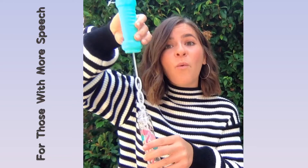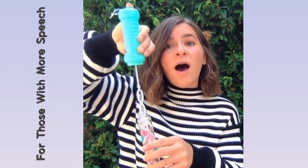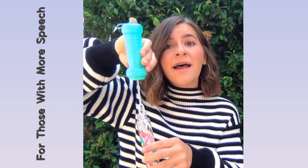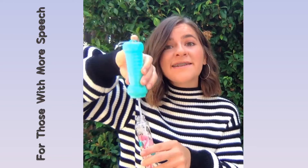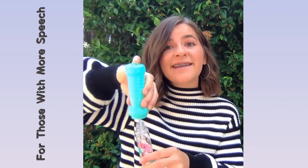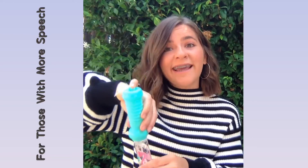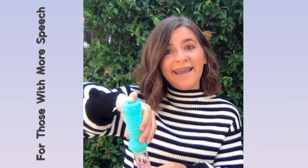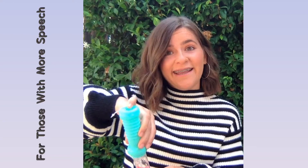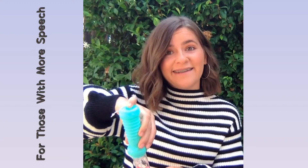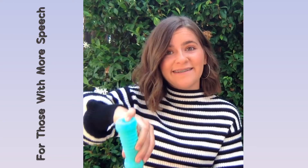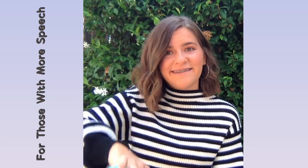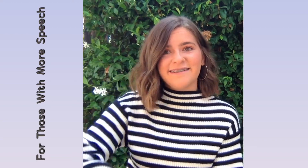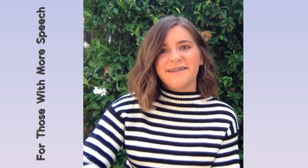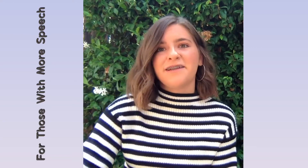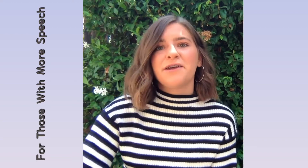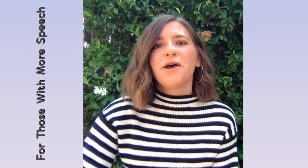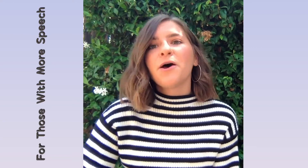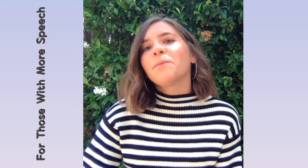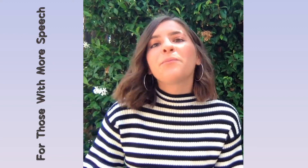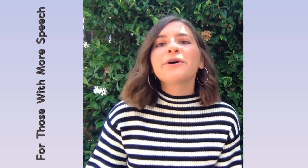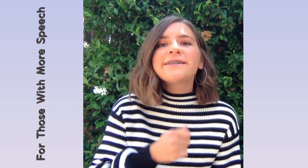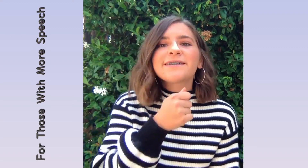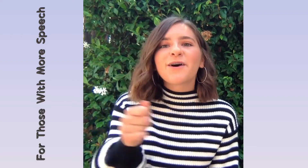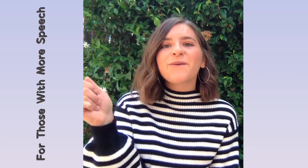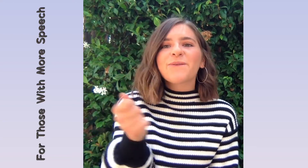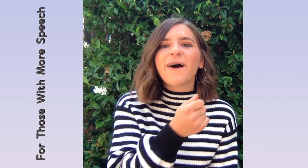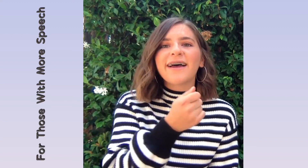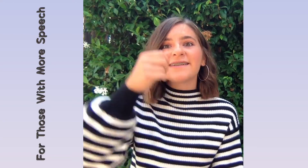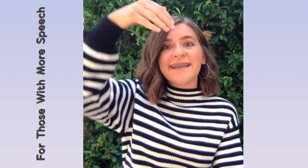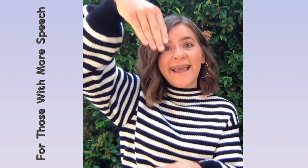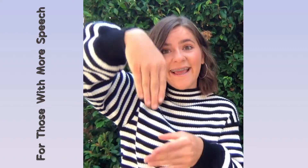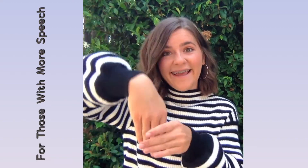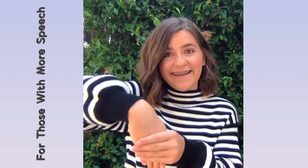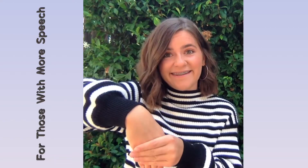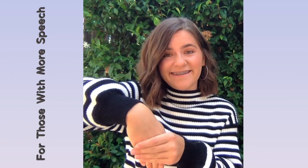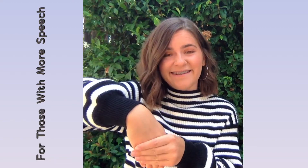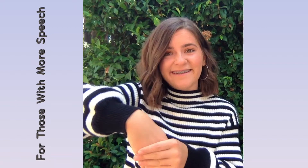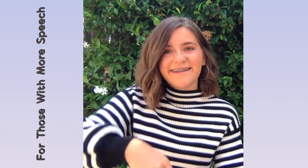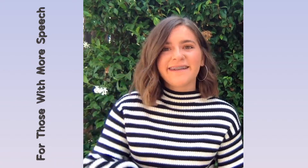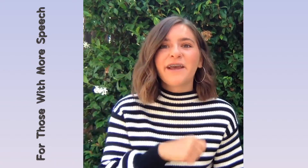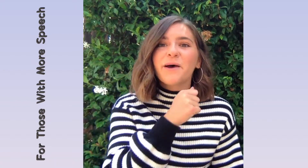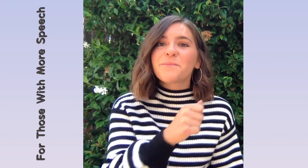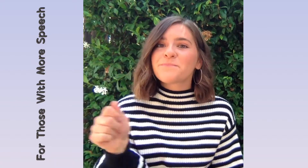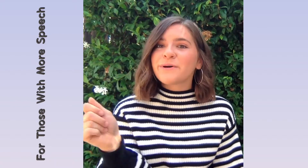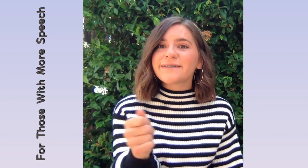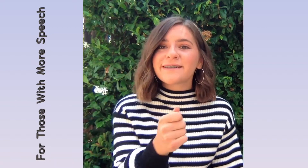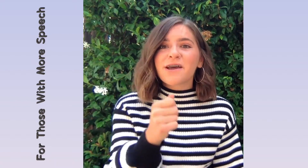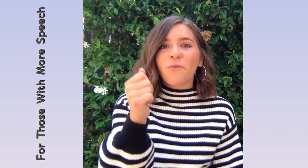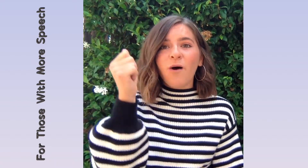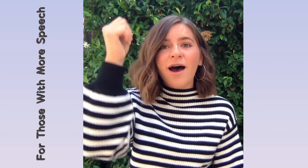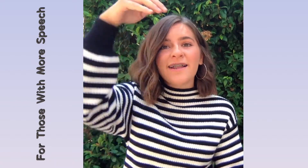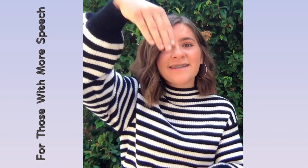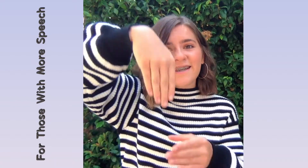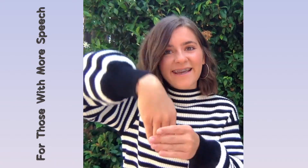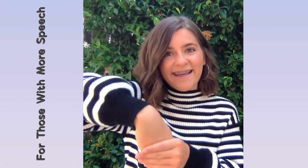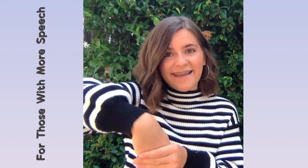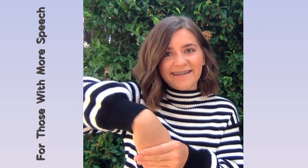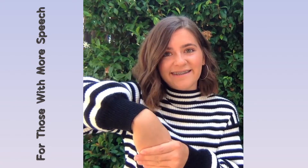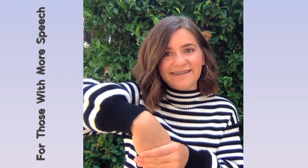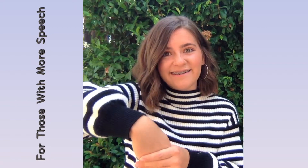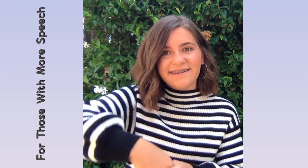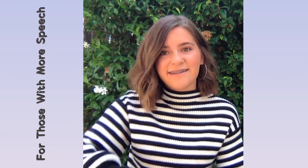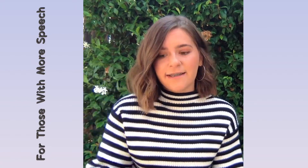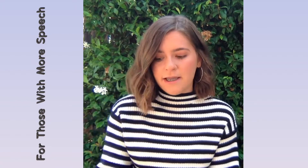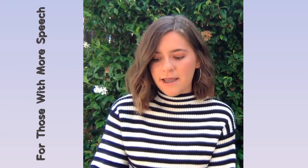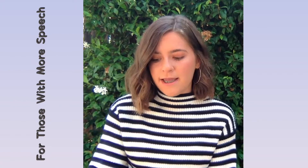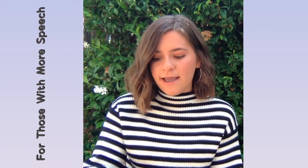Put wand in. Put wand in. Put wand in.